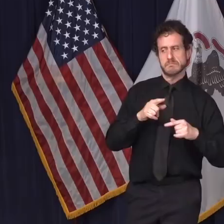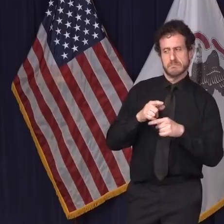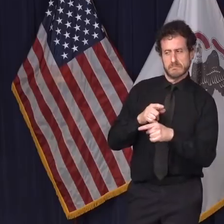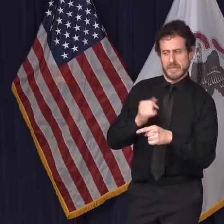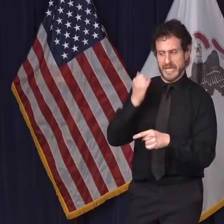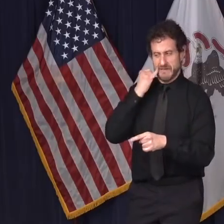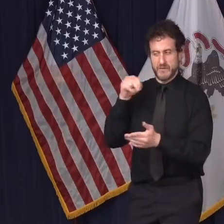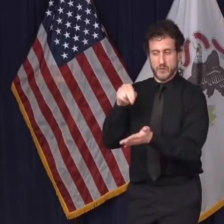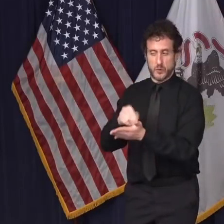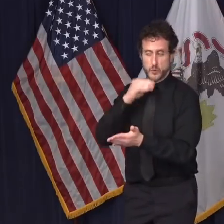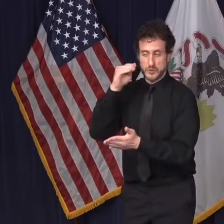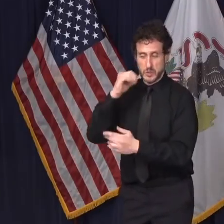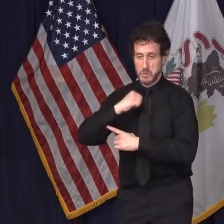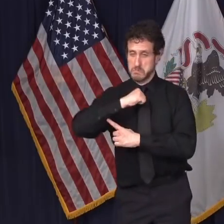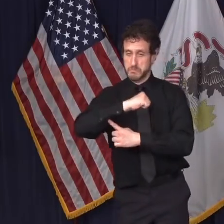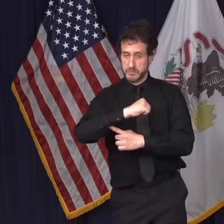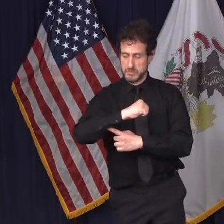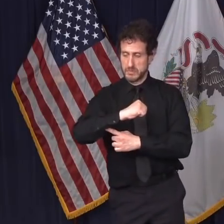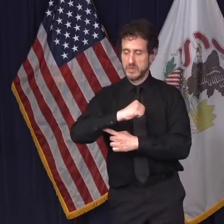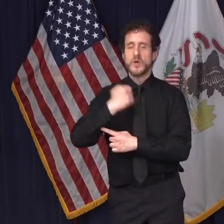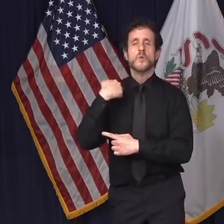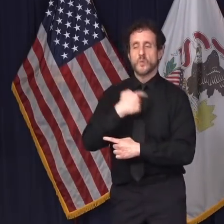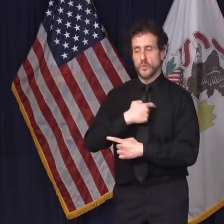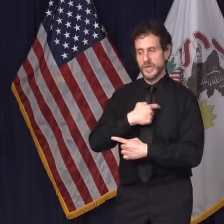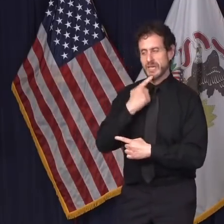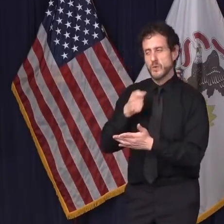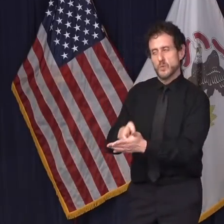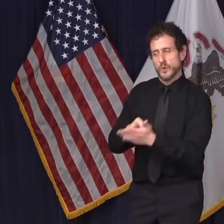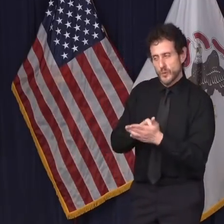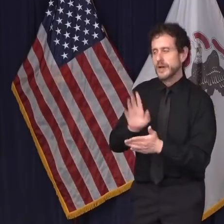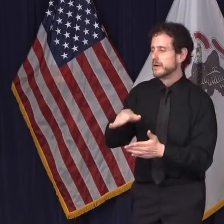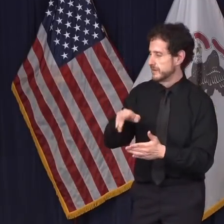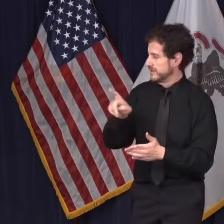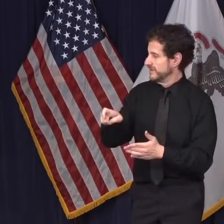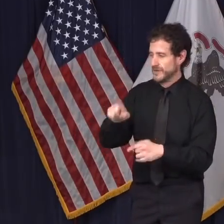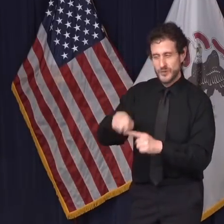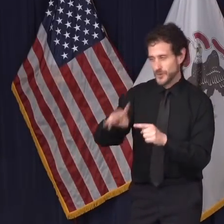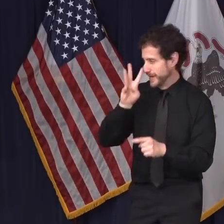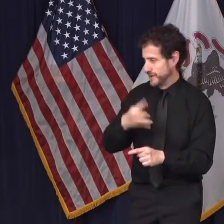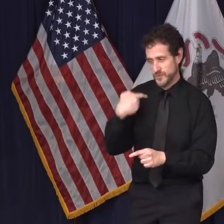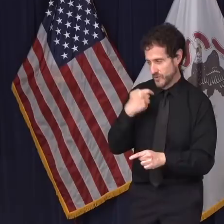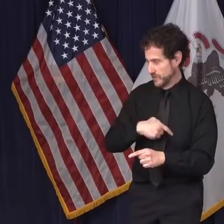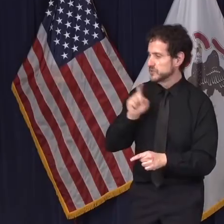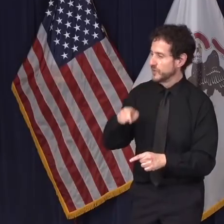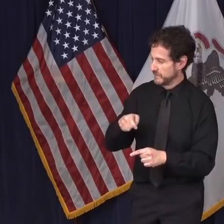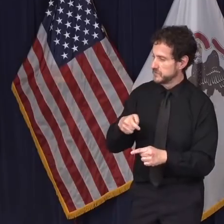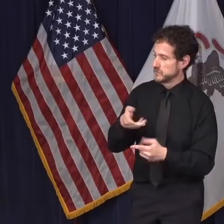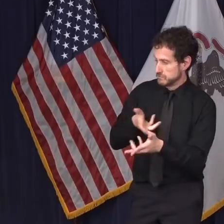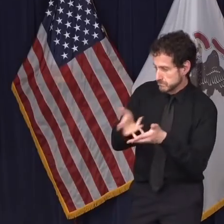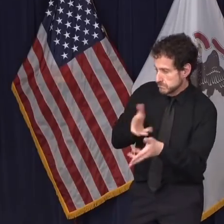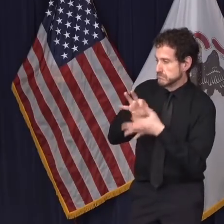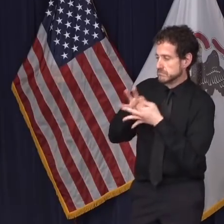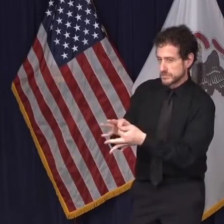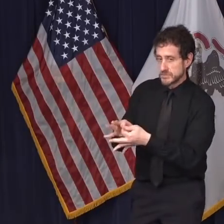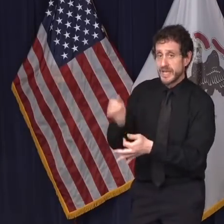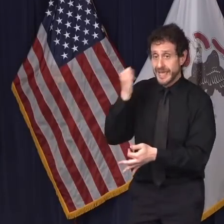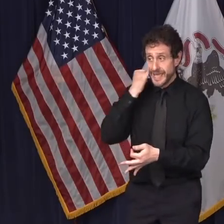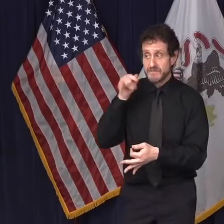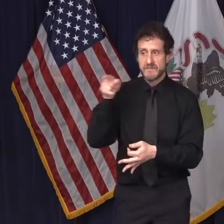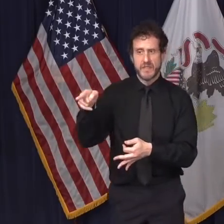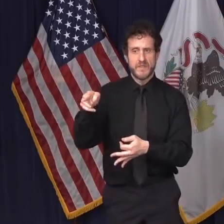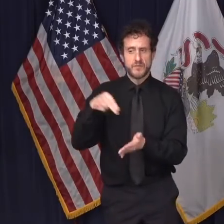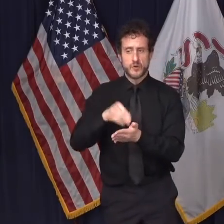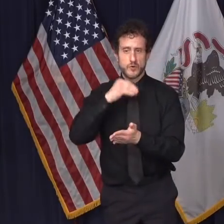additional teeth in securing buy-in from these private entities, Administrators who decline to provide a testing